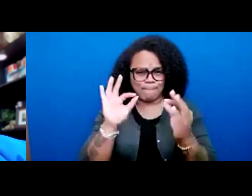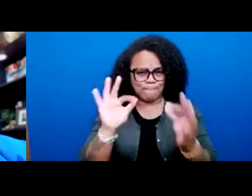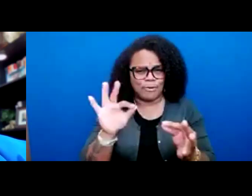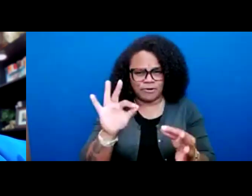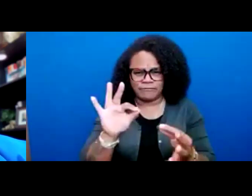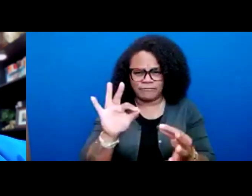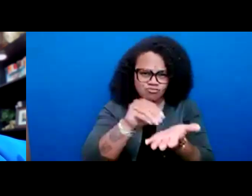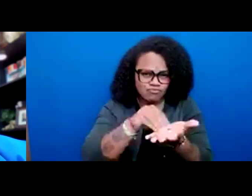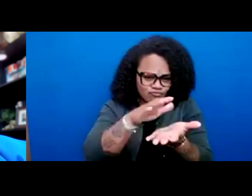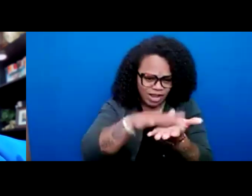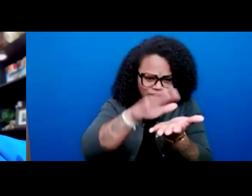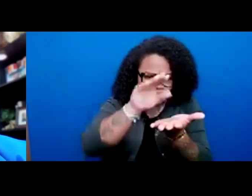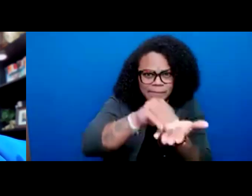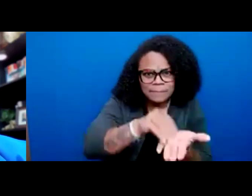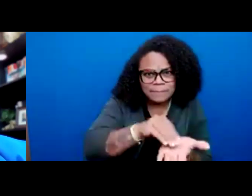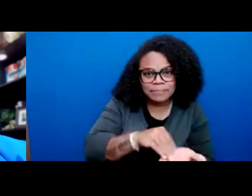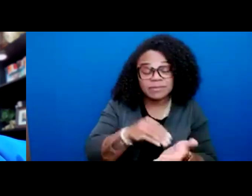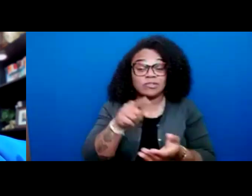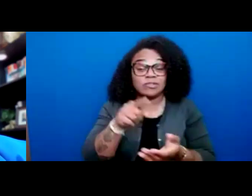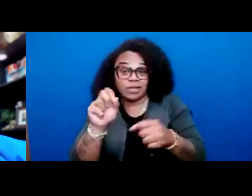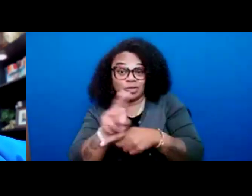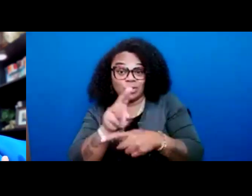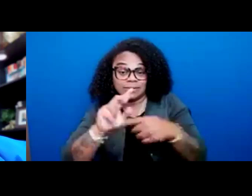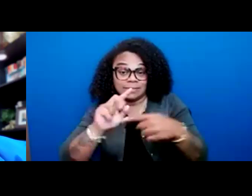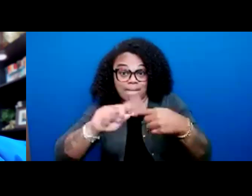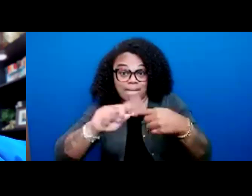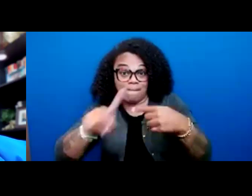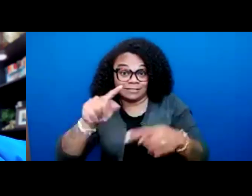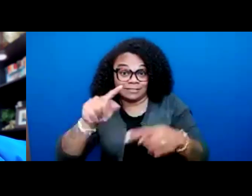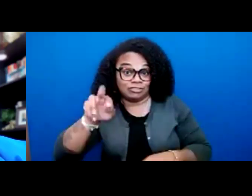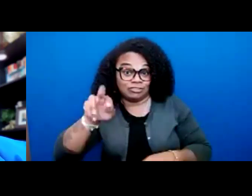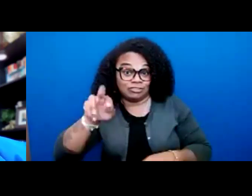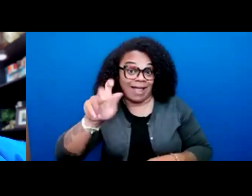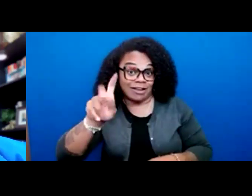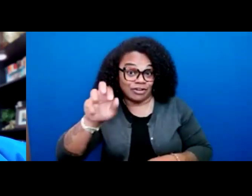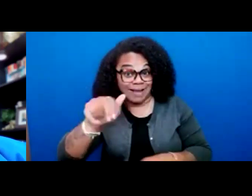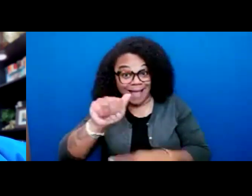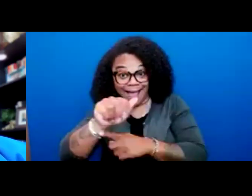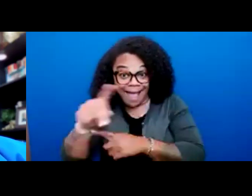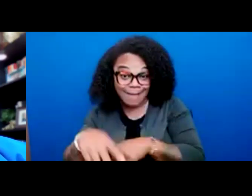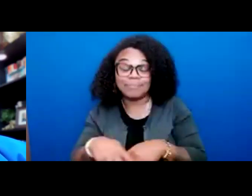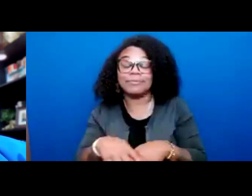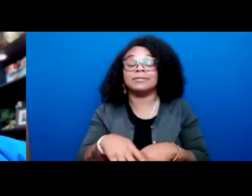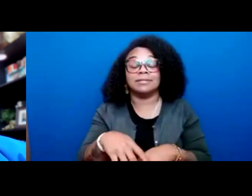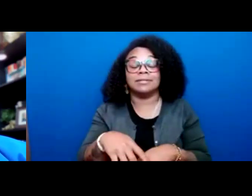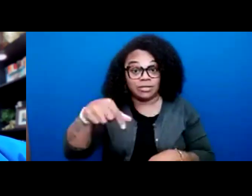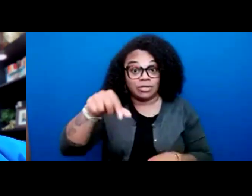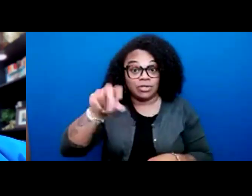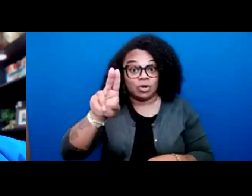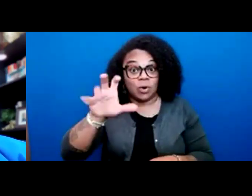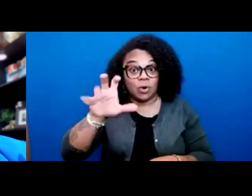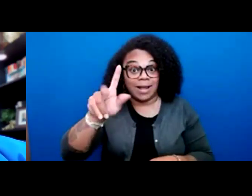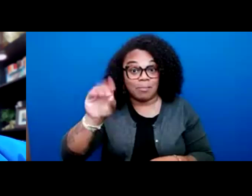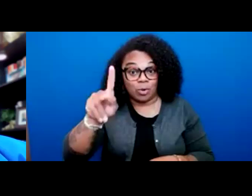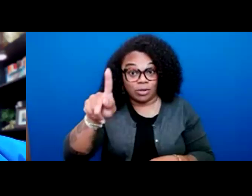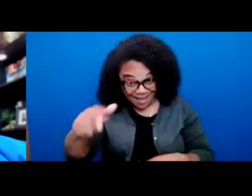mileage trackers. There are free apps that will help you do this. QuickBooks has a mileage tracker built in to all of